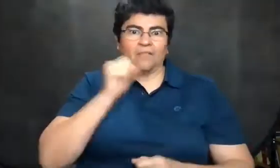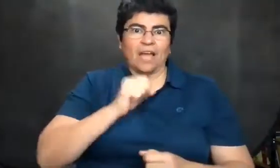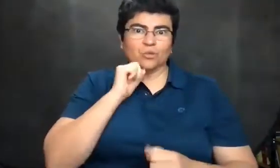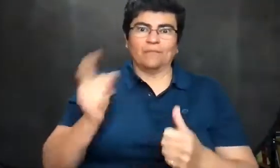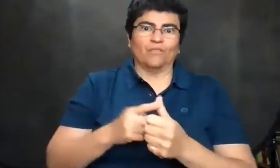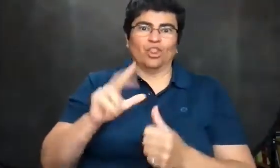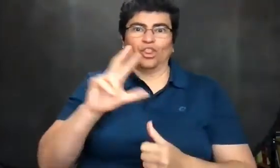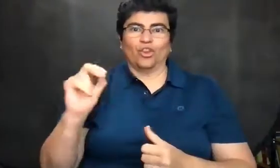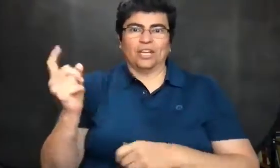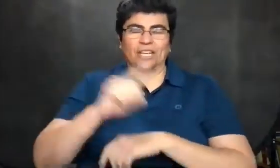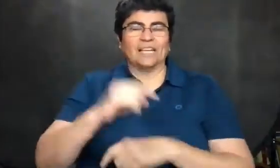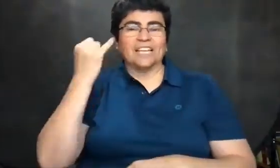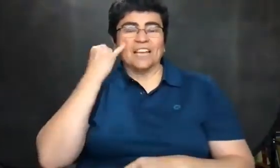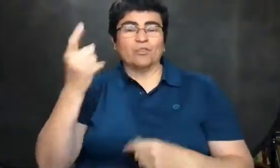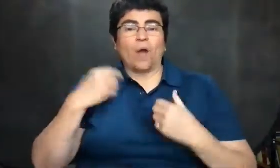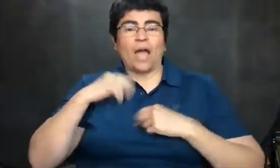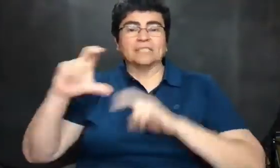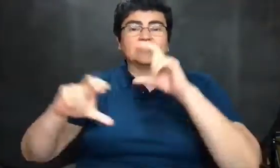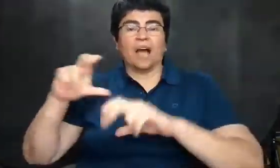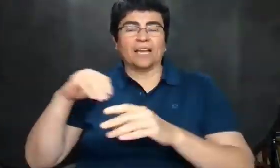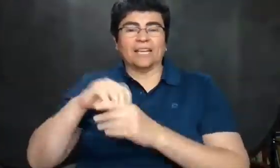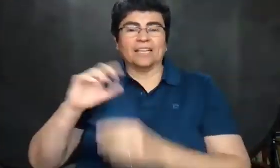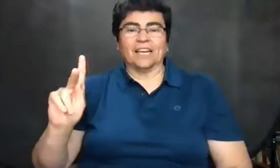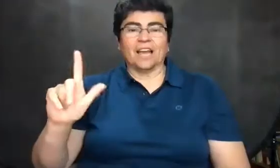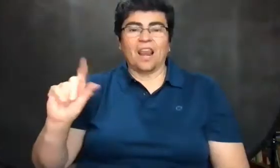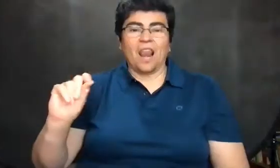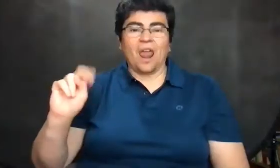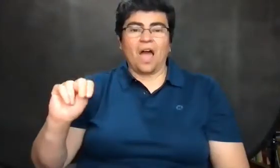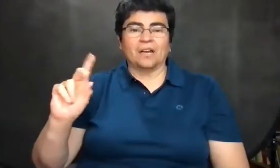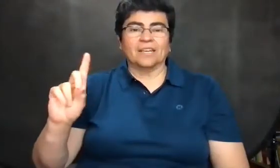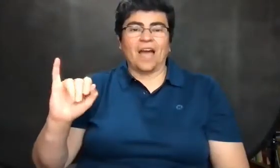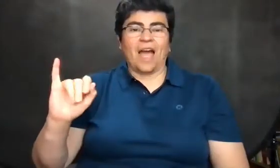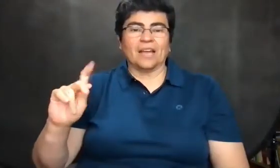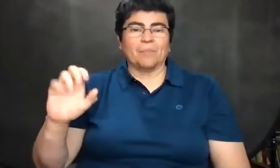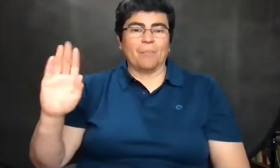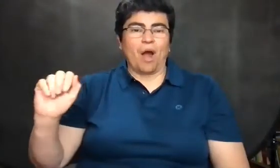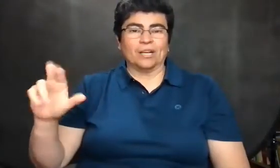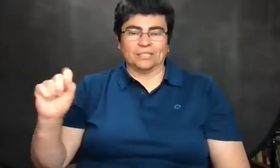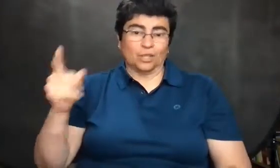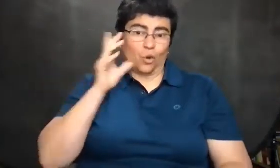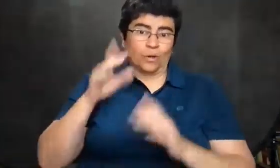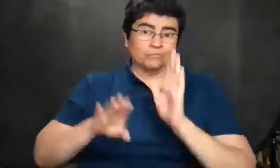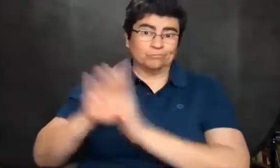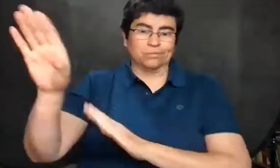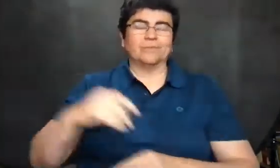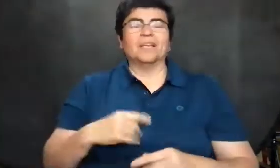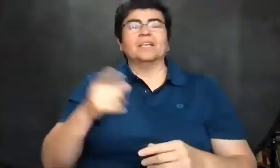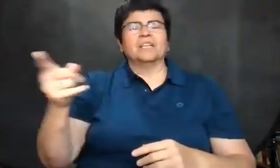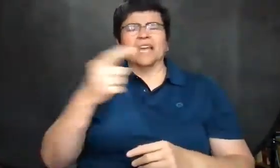If you had stock in Klondike bars, you would have been doing well then. They said, get a sponsor. Every time I saw somebody, they were like, get a